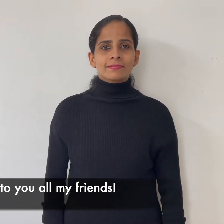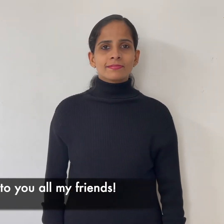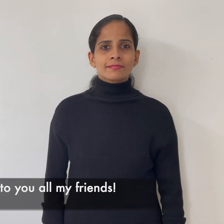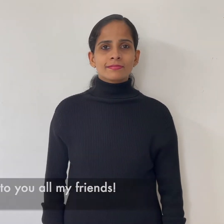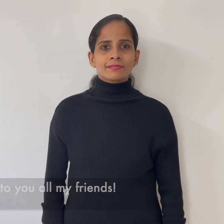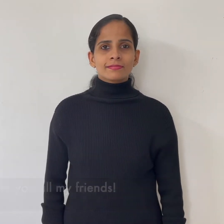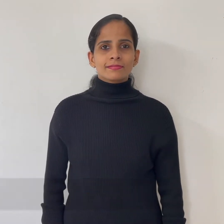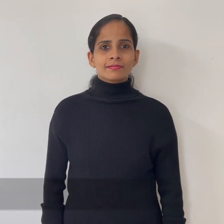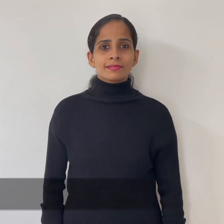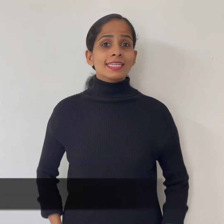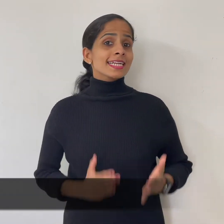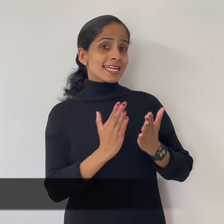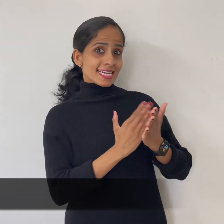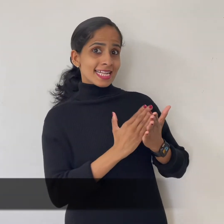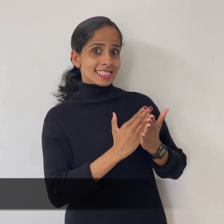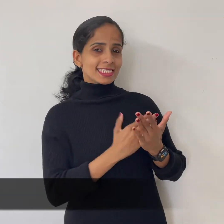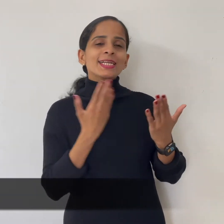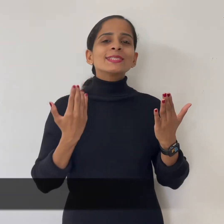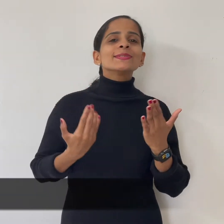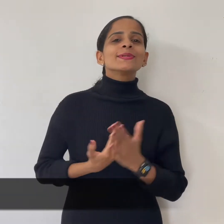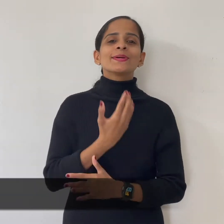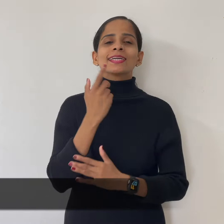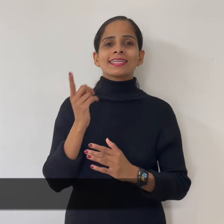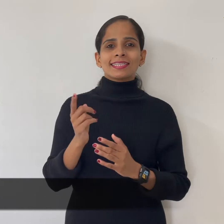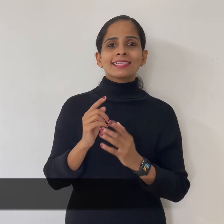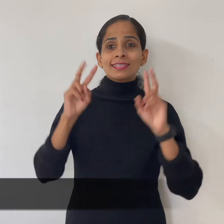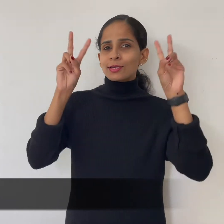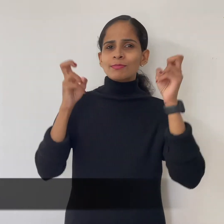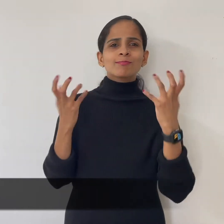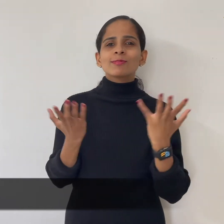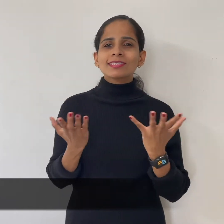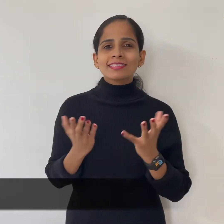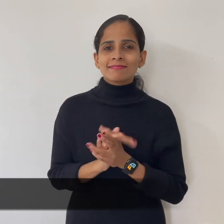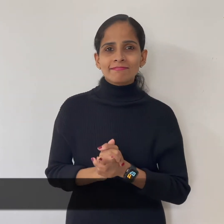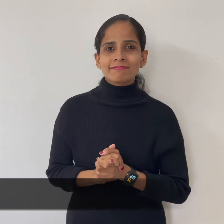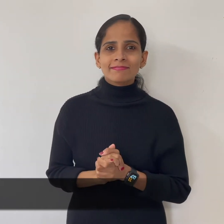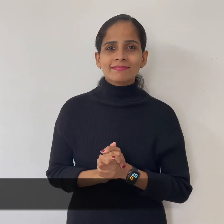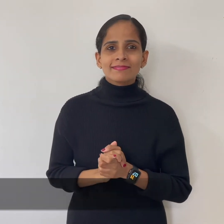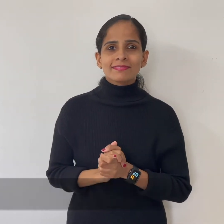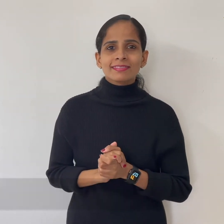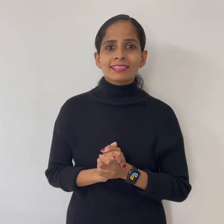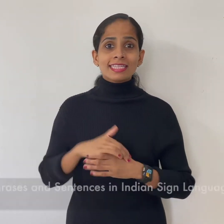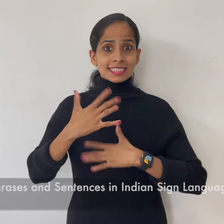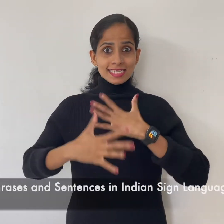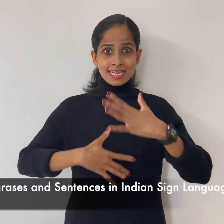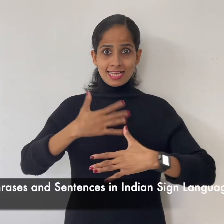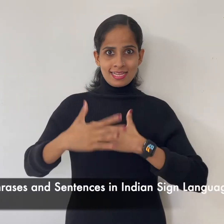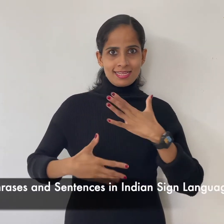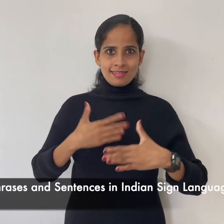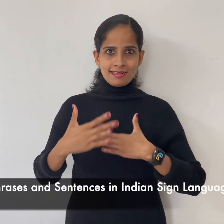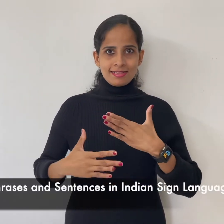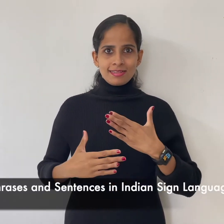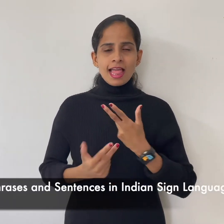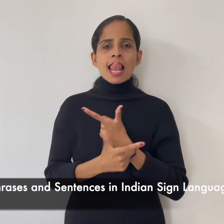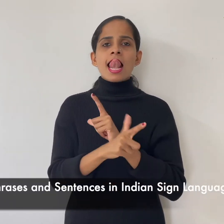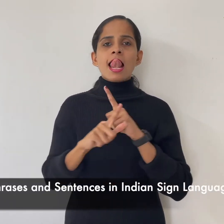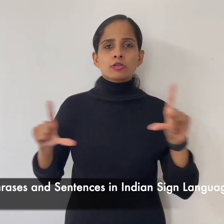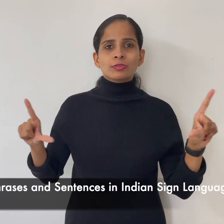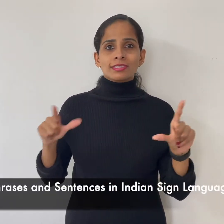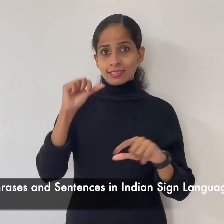It is a new lesson. The topic is basic phrases and sentences